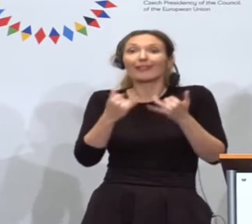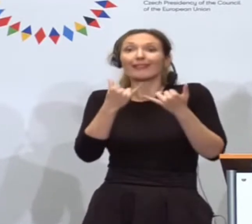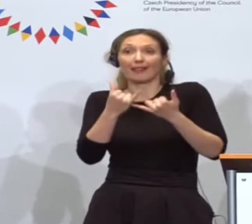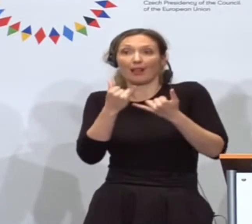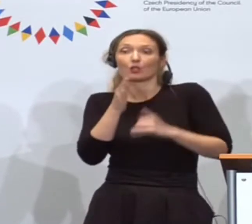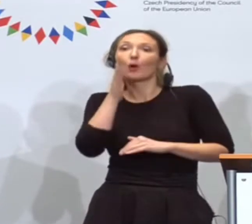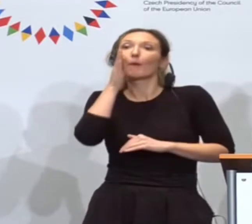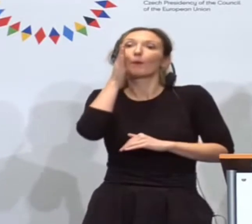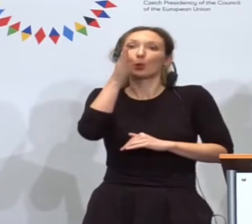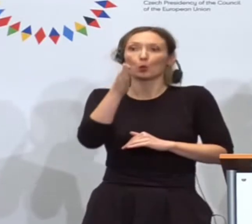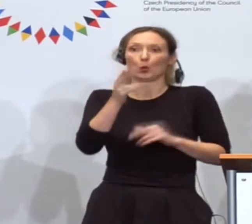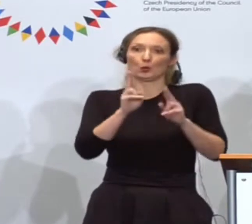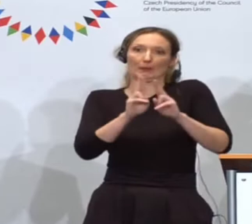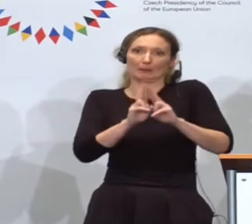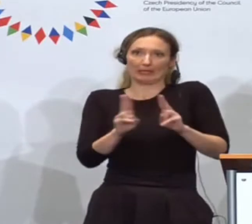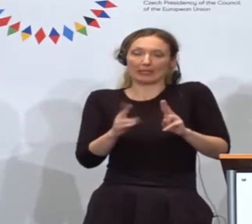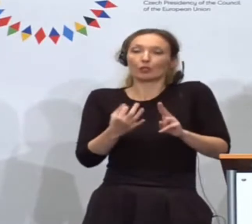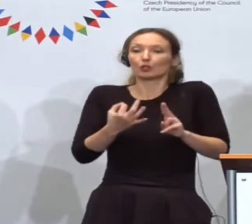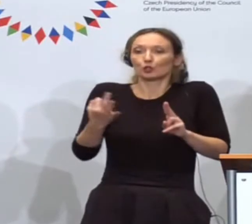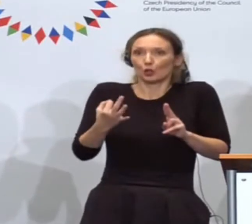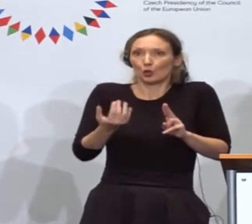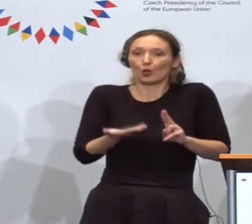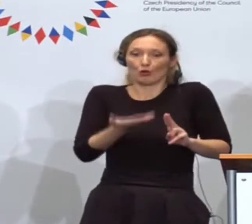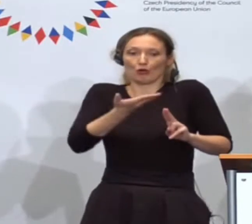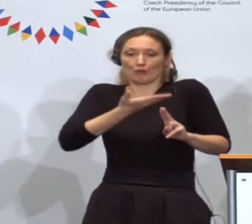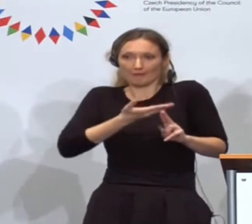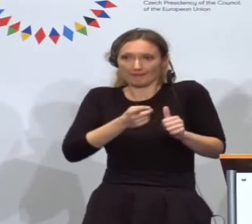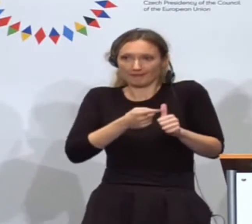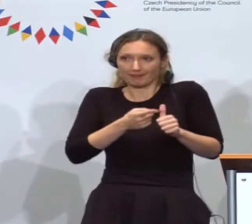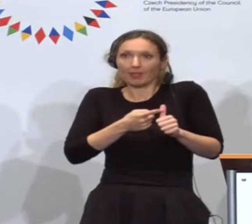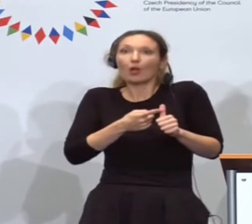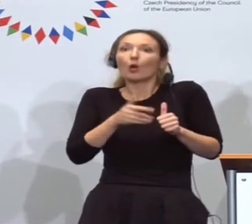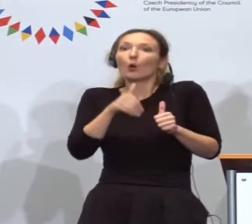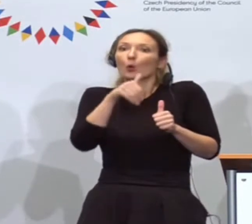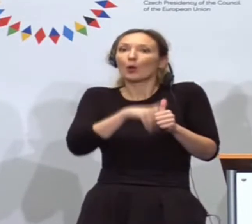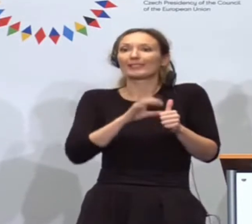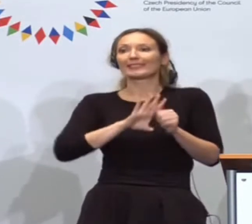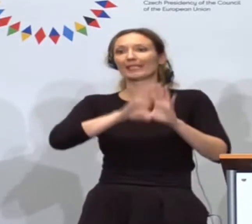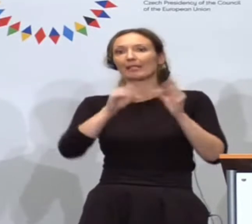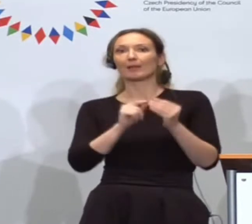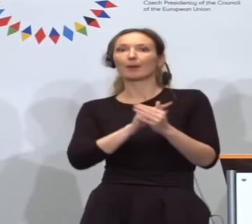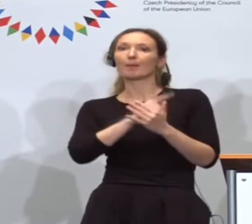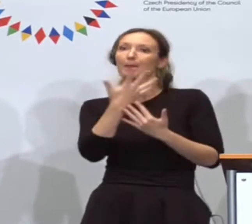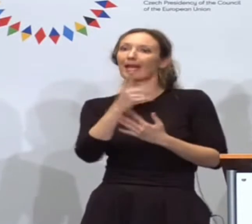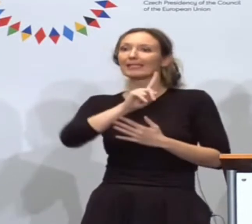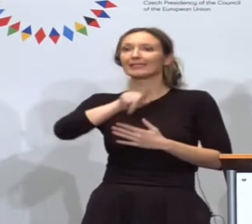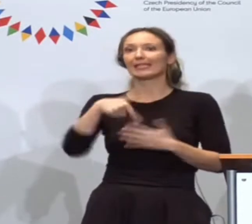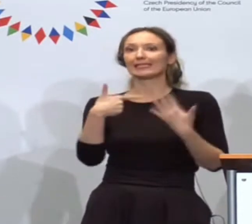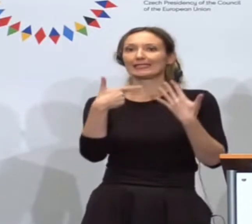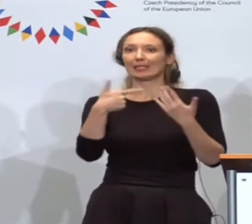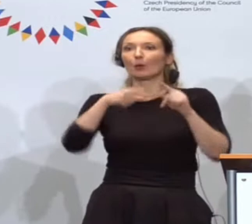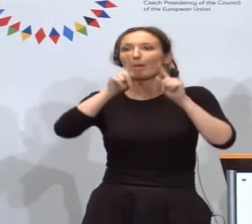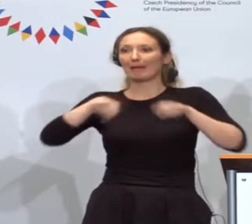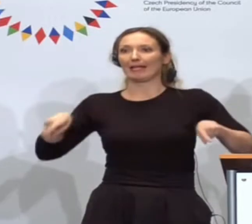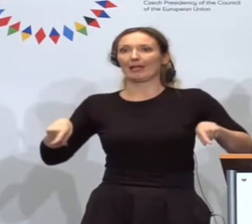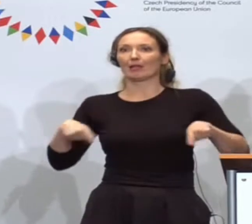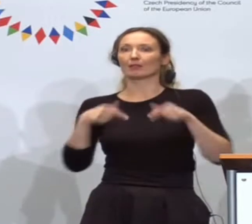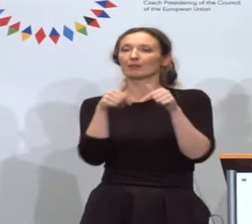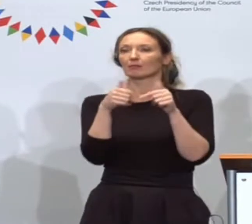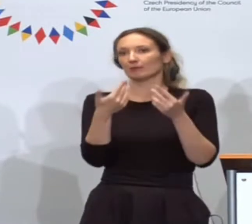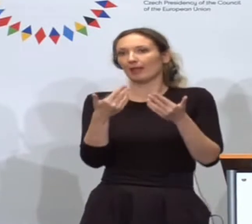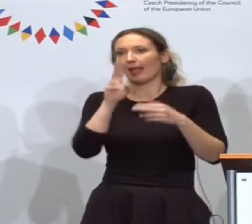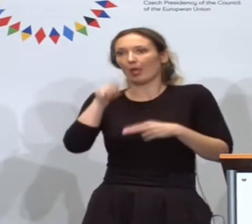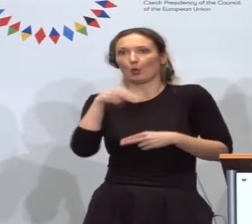Facility has a budget of 5.7 billion. So we are far from exhausting it.